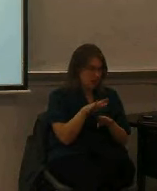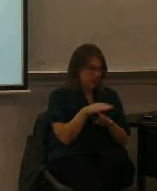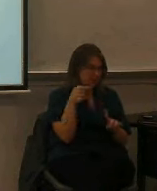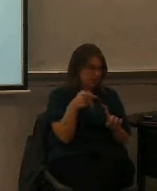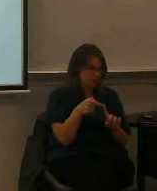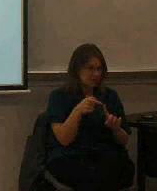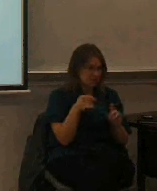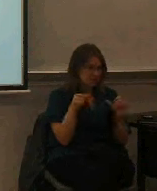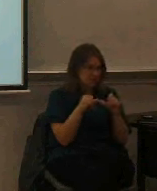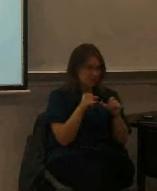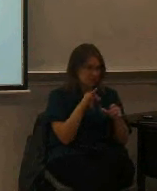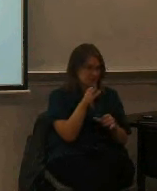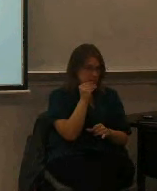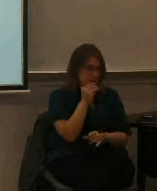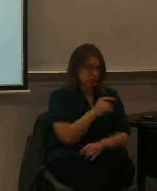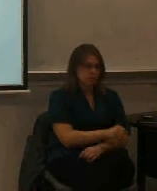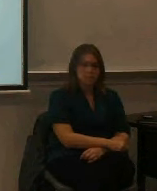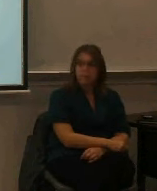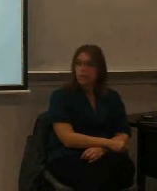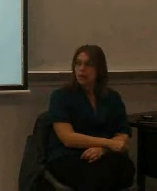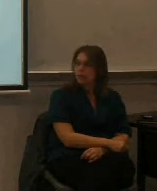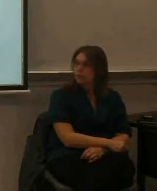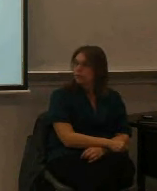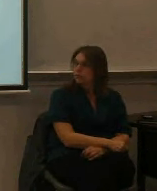particular sizes of food.